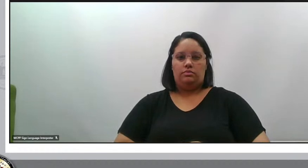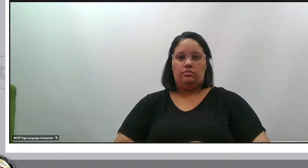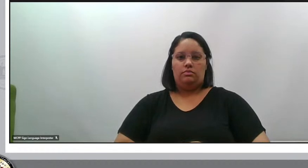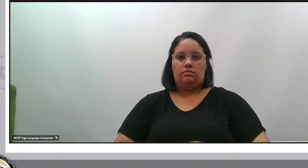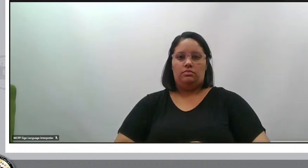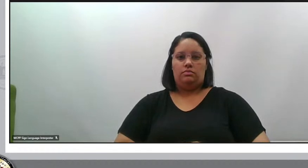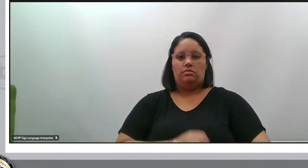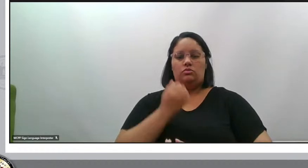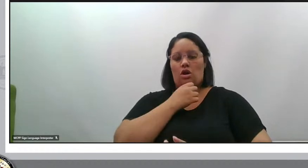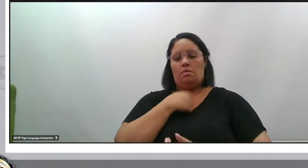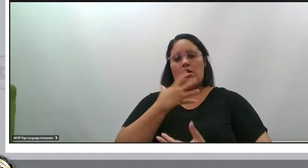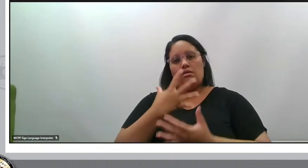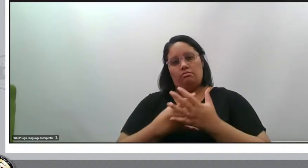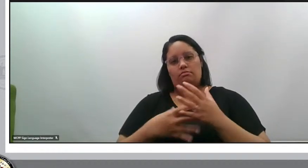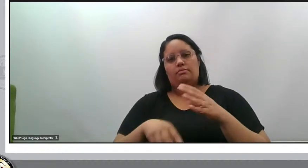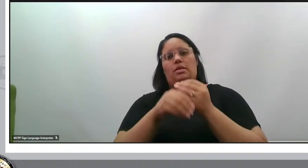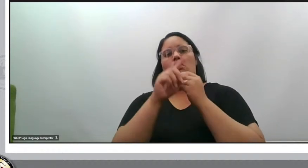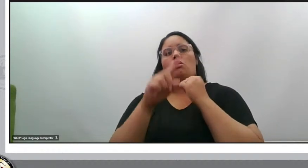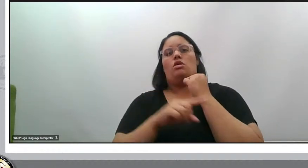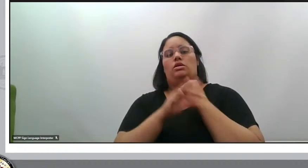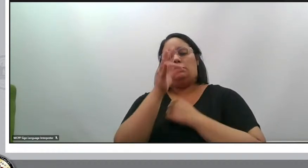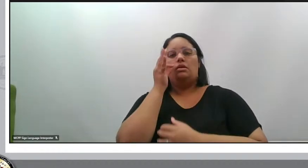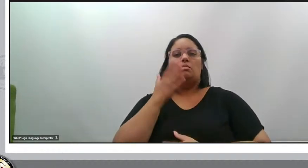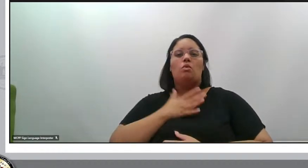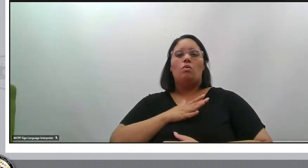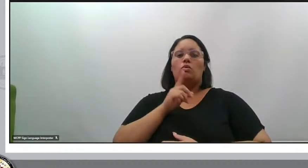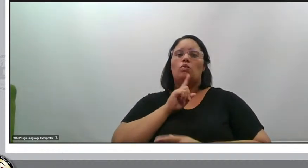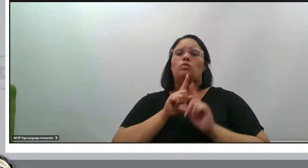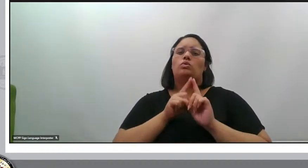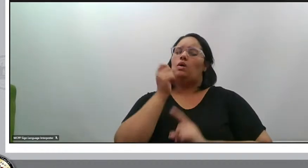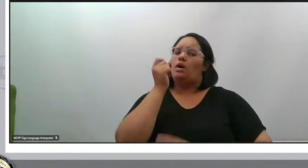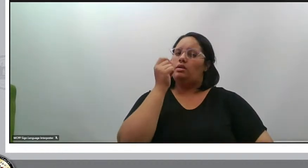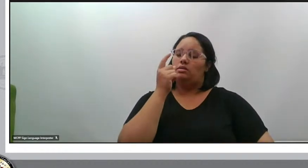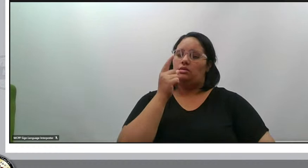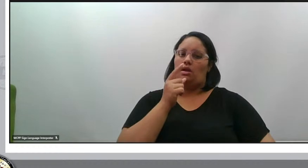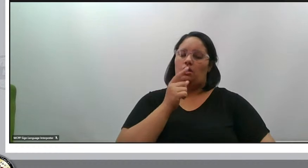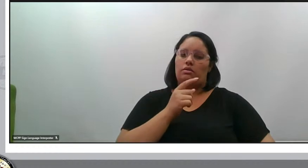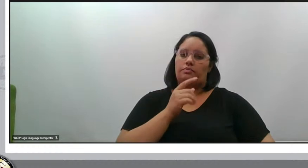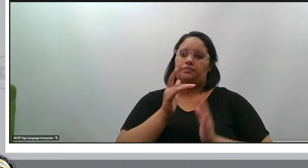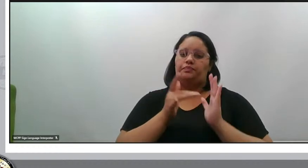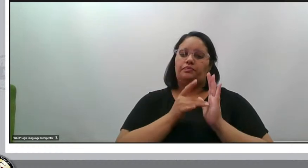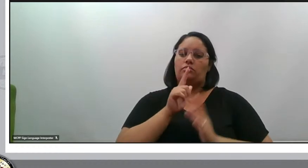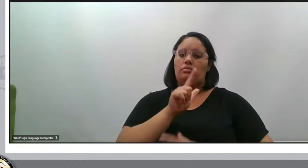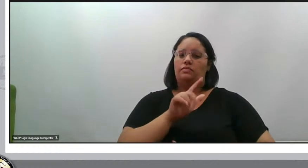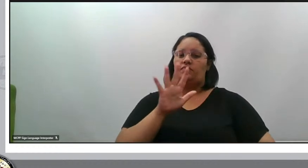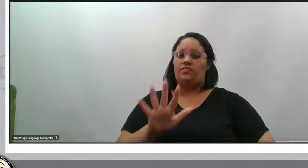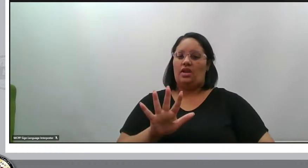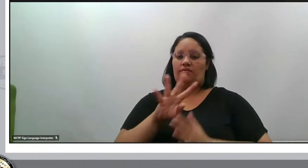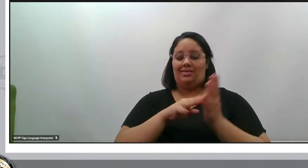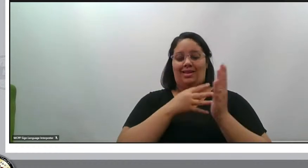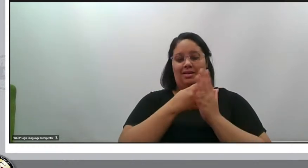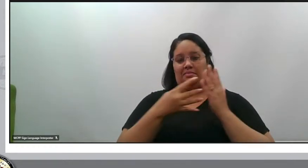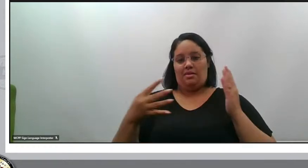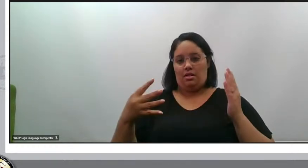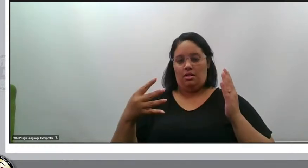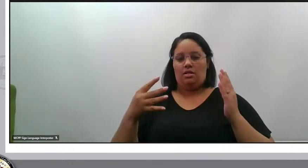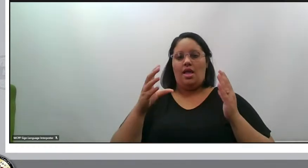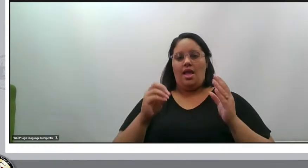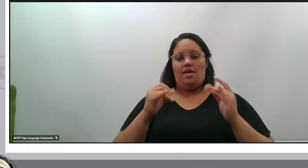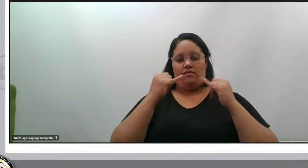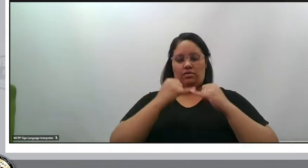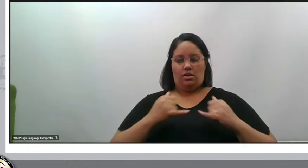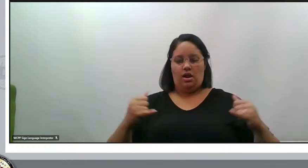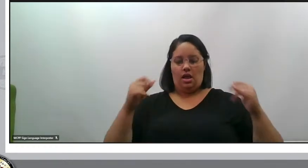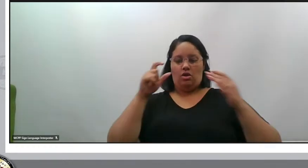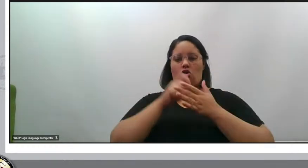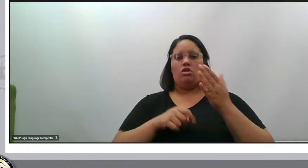at the last minute. Chair, I just want to also understand on page 75 on the table there, there's a line item cost for